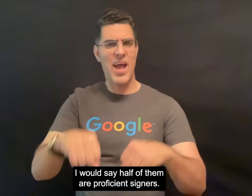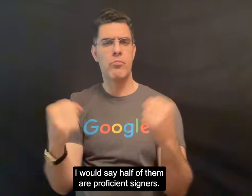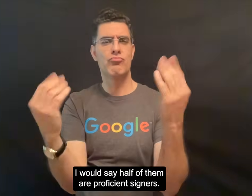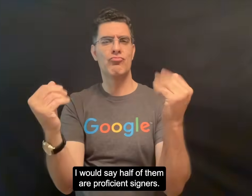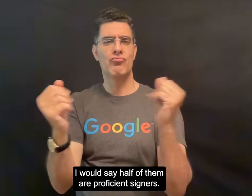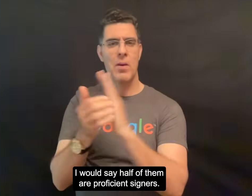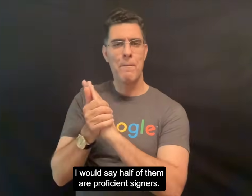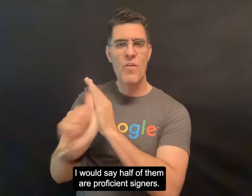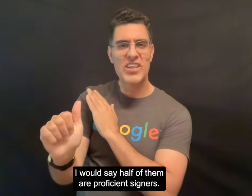signers.